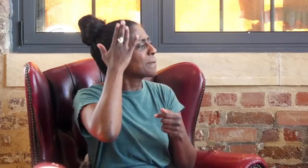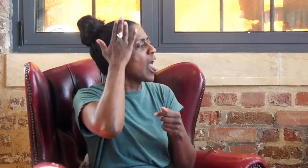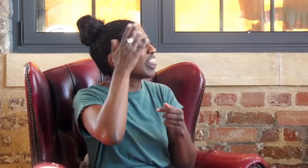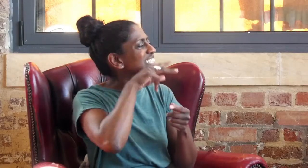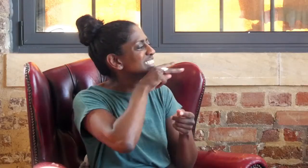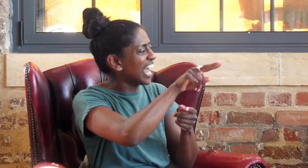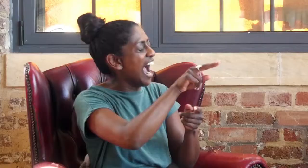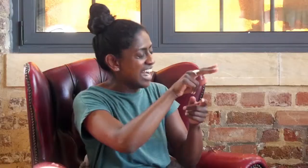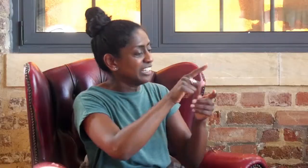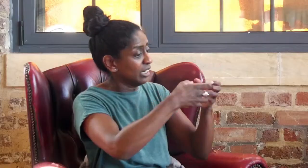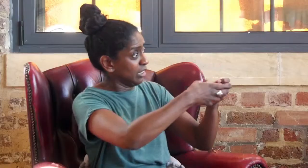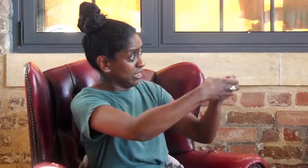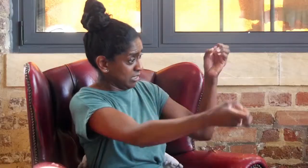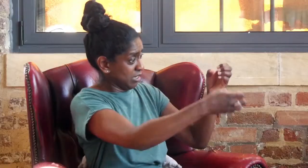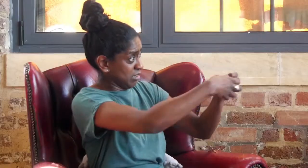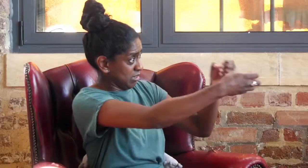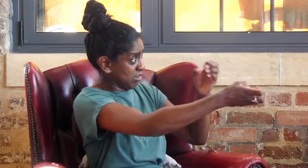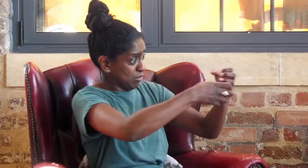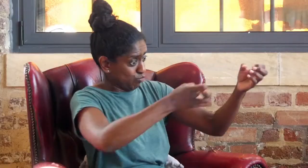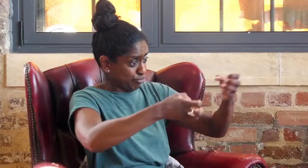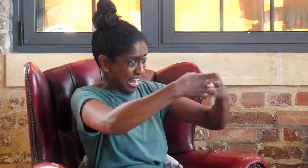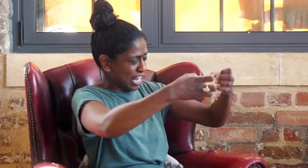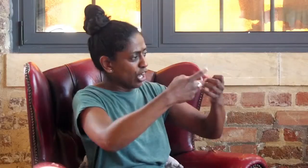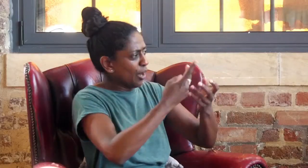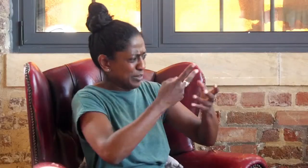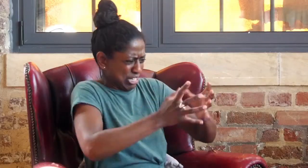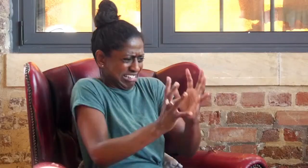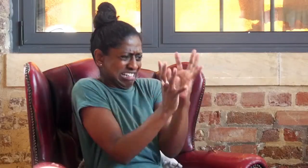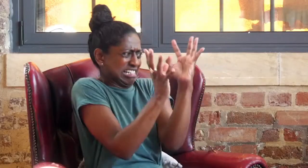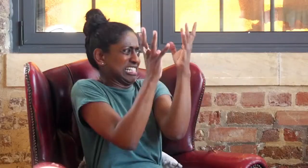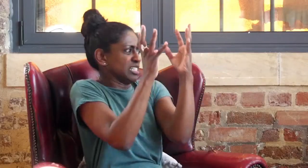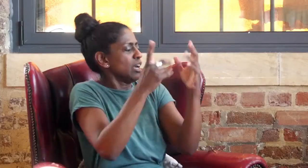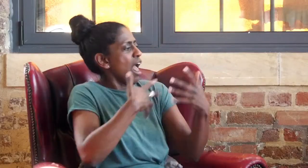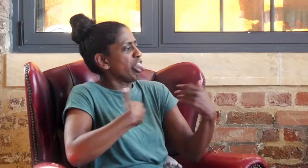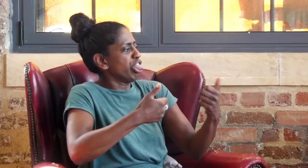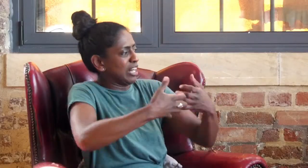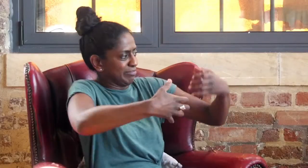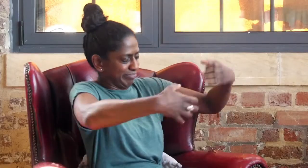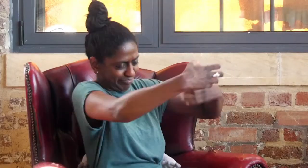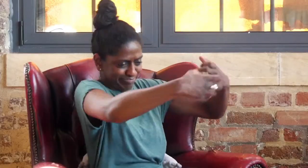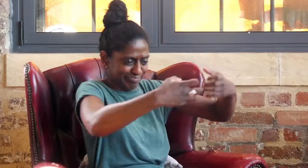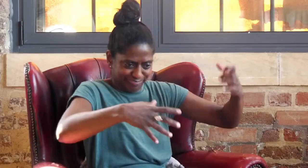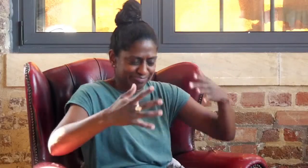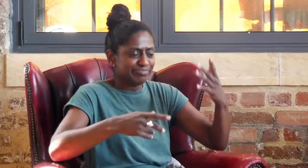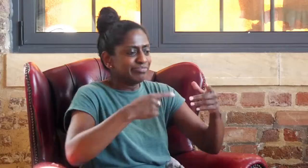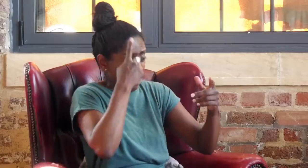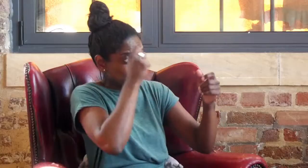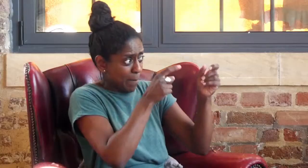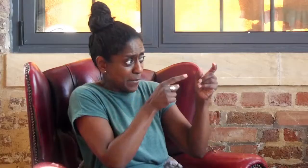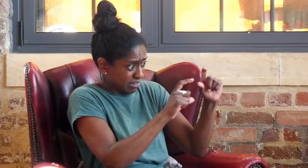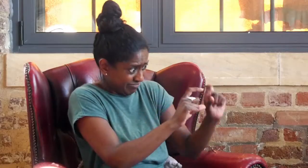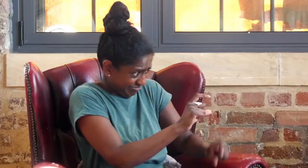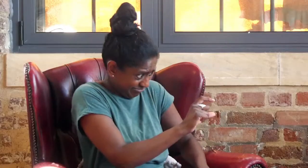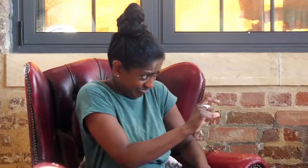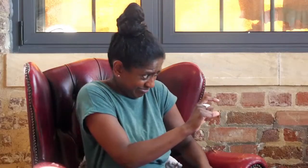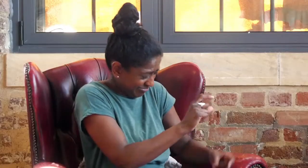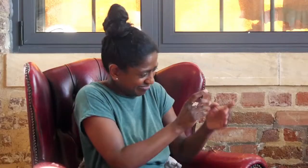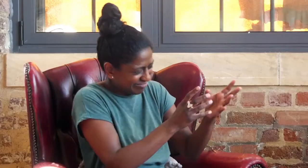plant? Yeah, mother snake. A mother snake, and it's like all the different sprouts are coming off it now, and it